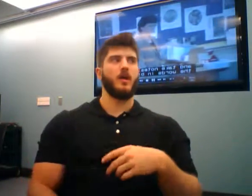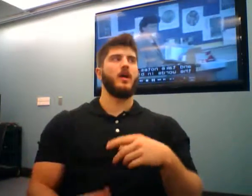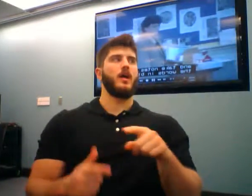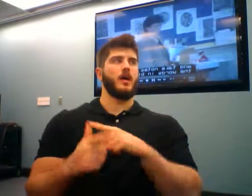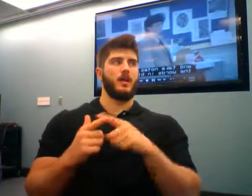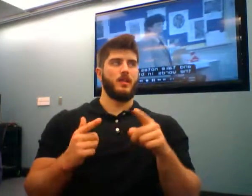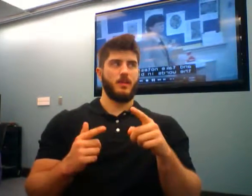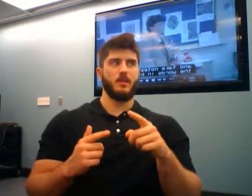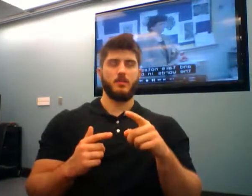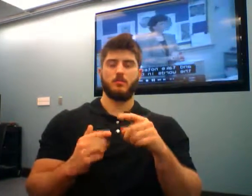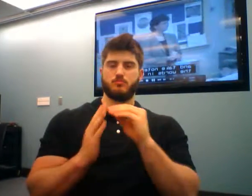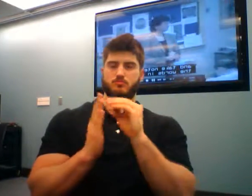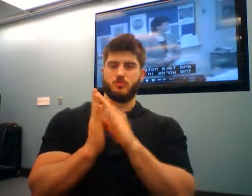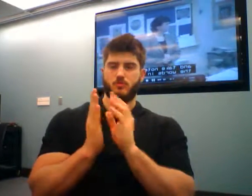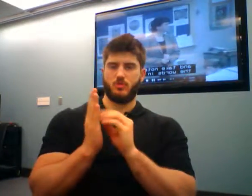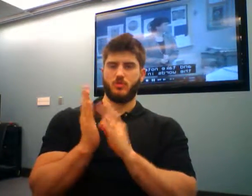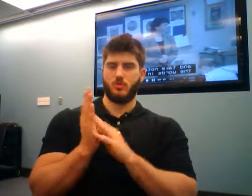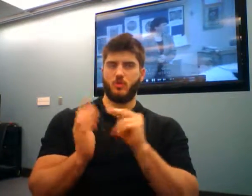here.